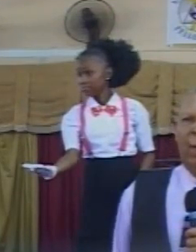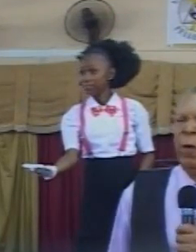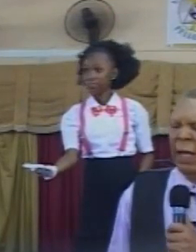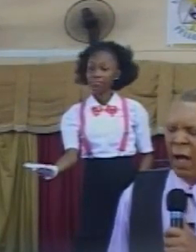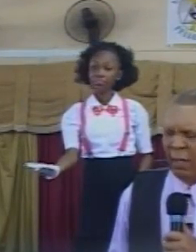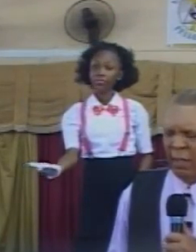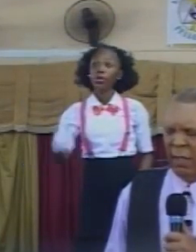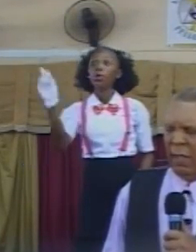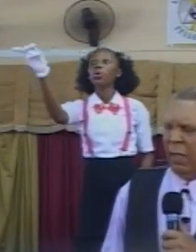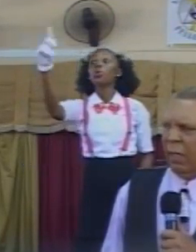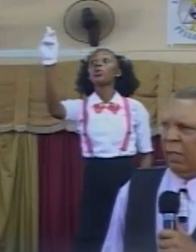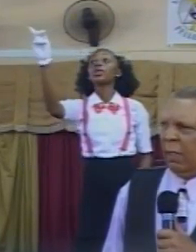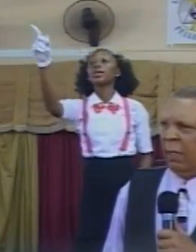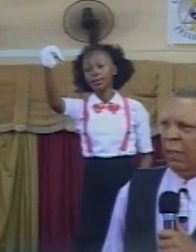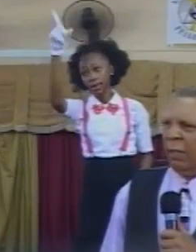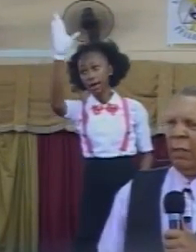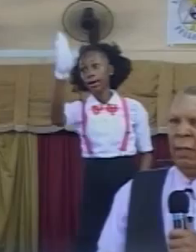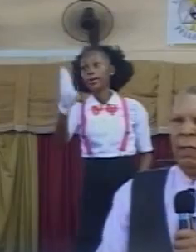Only God